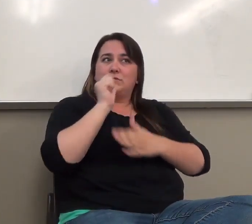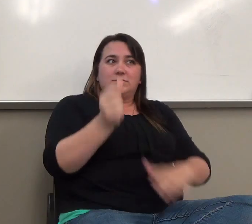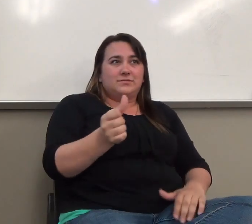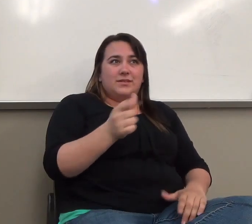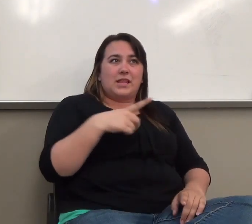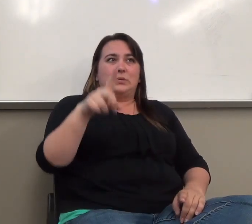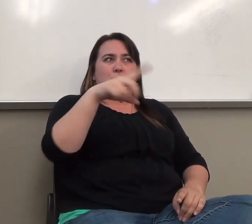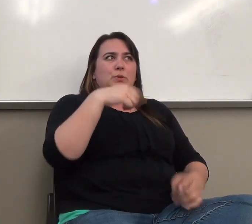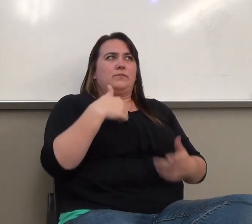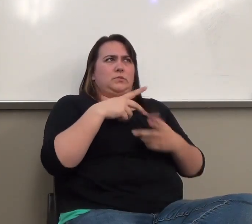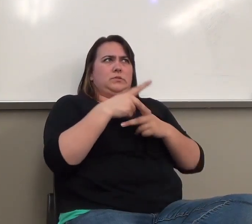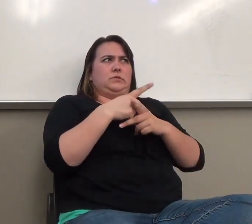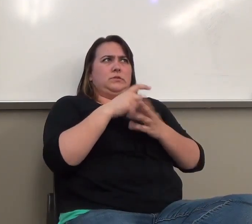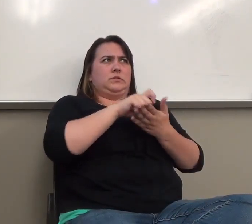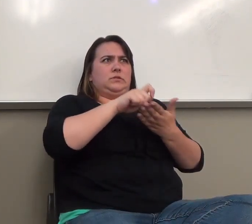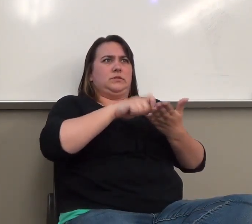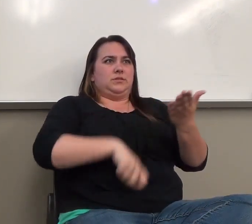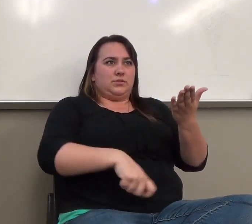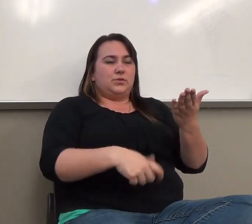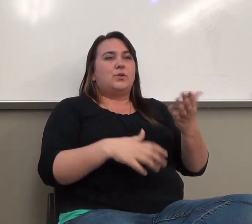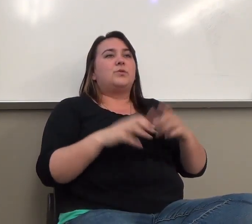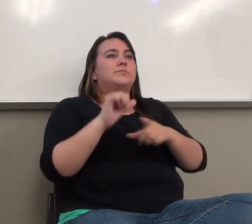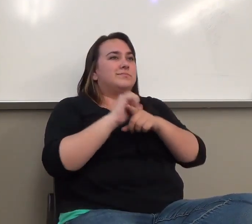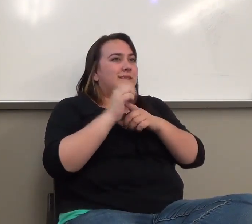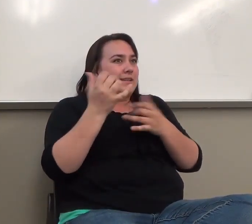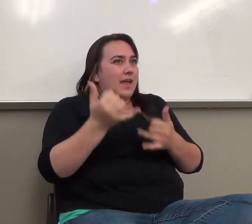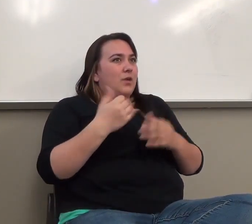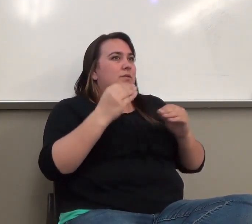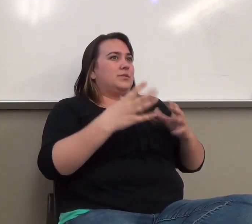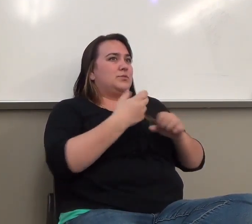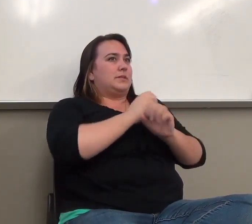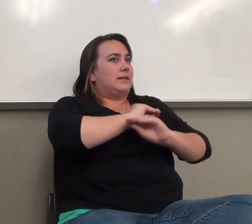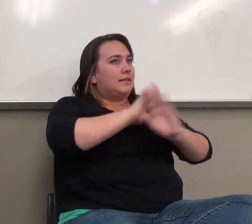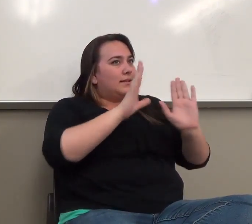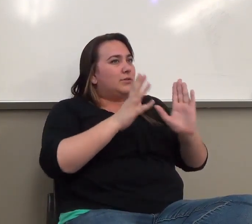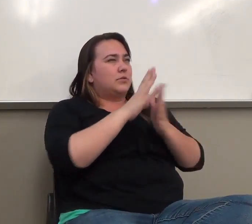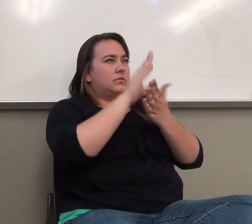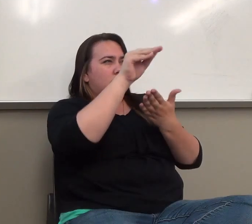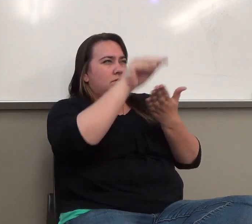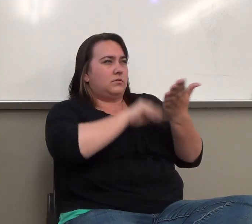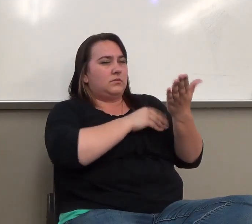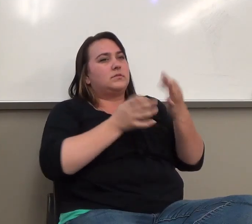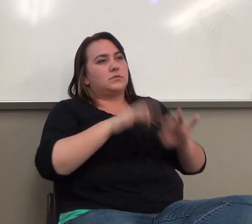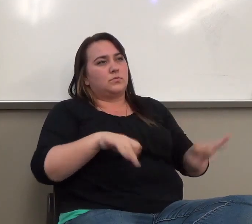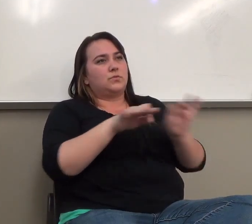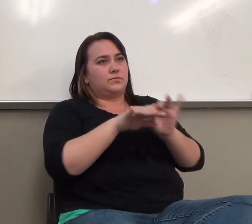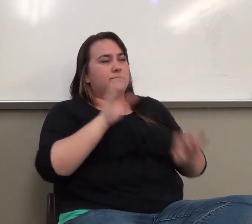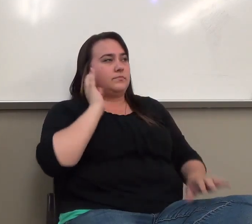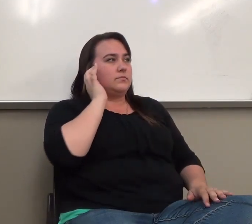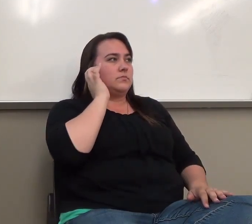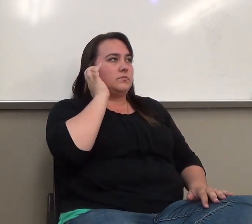erase anything, he'd just write over here. So that's, you know, you're gonna find teachers who do not